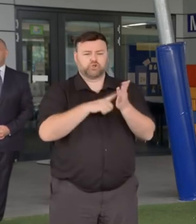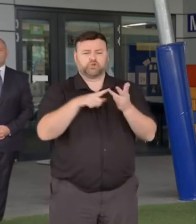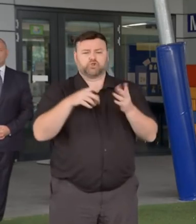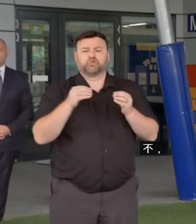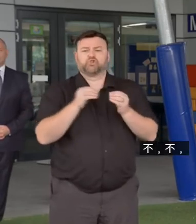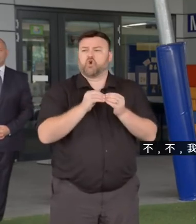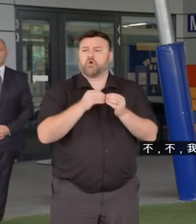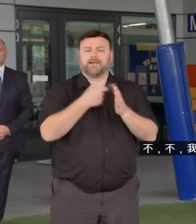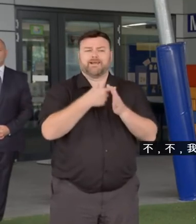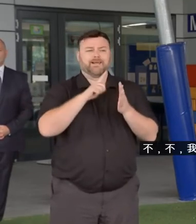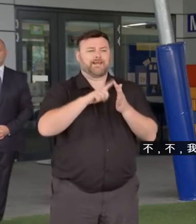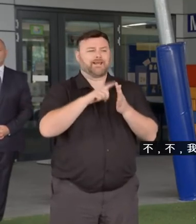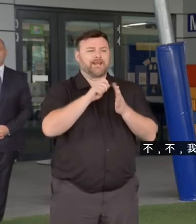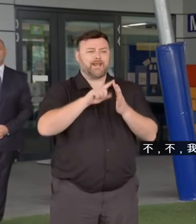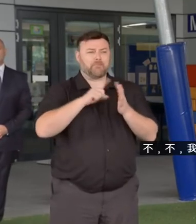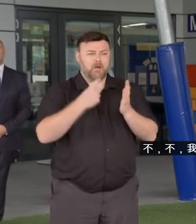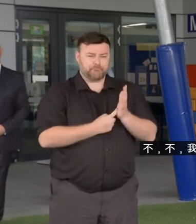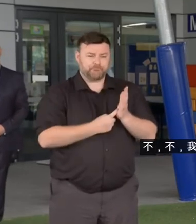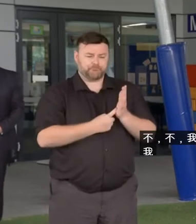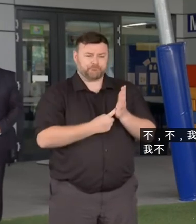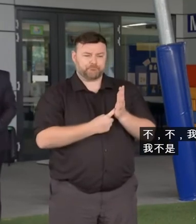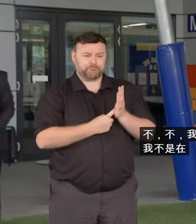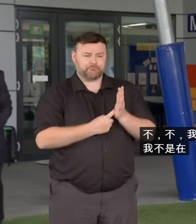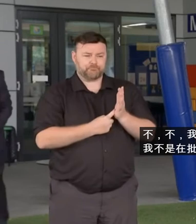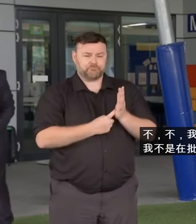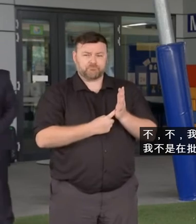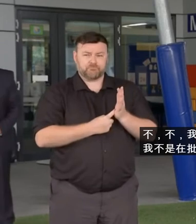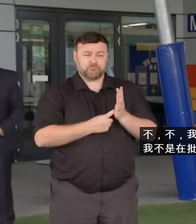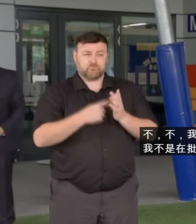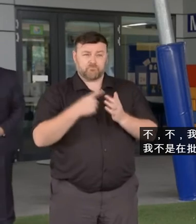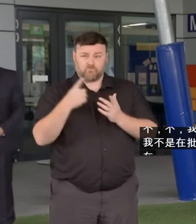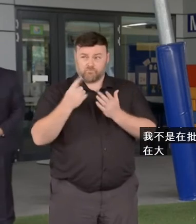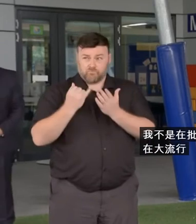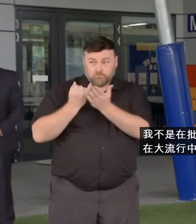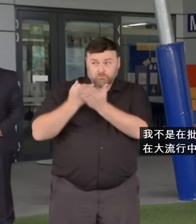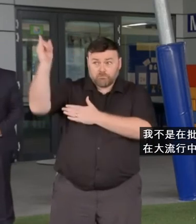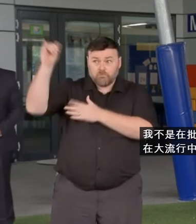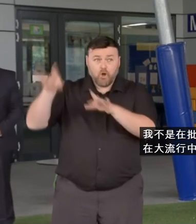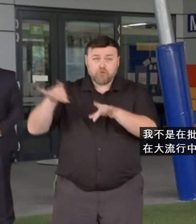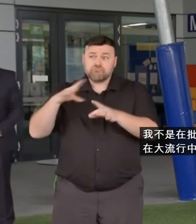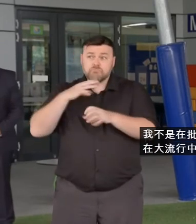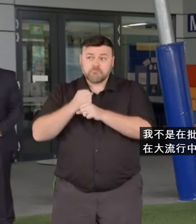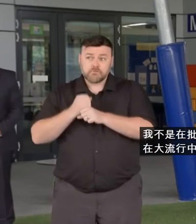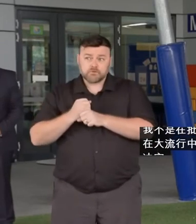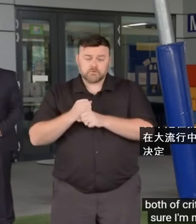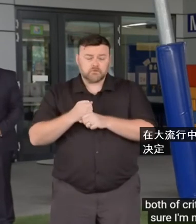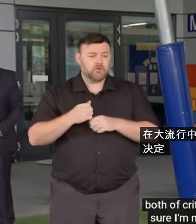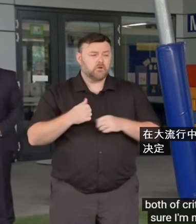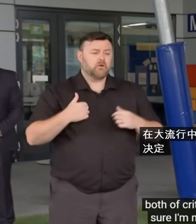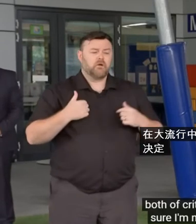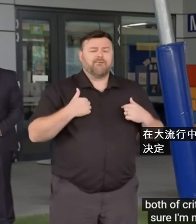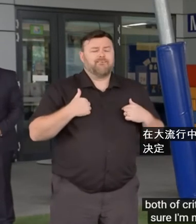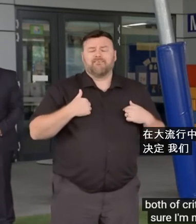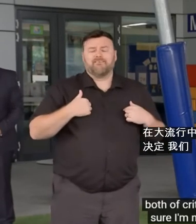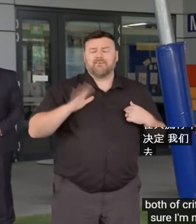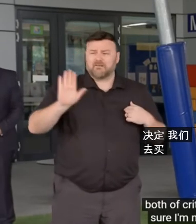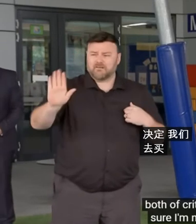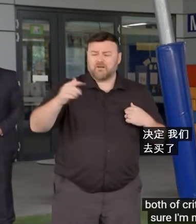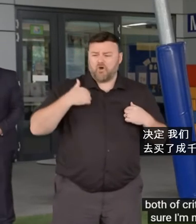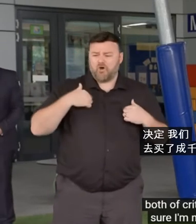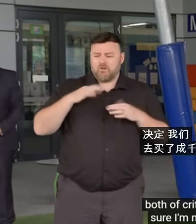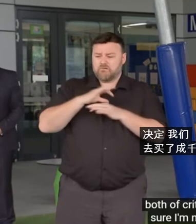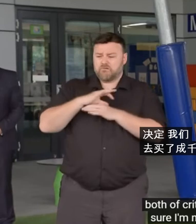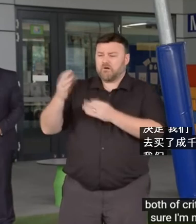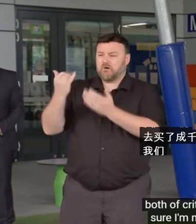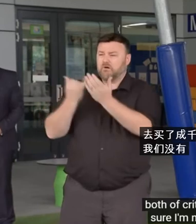source of criticism. No, I'm not trying. I'm not criticising them. It's hard in a pandemic. We made decisions early on in the pandemic where we